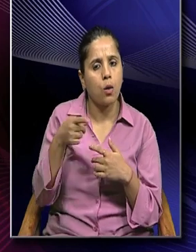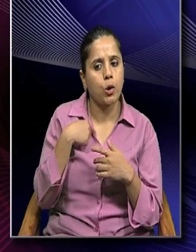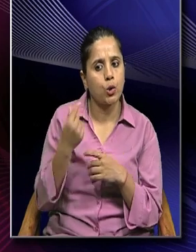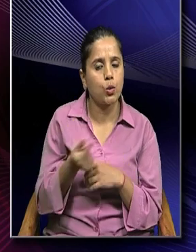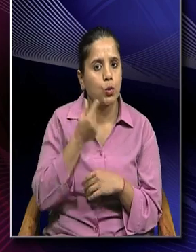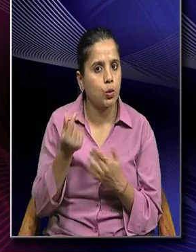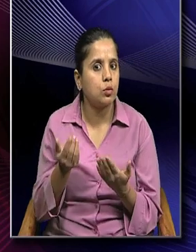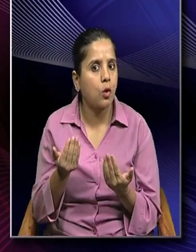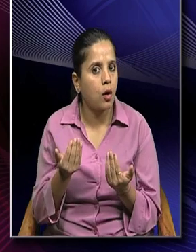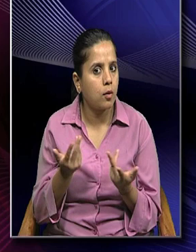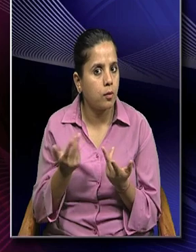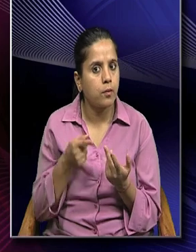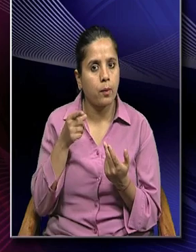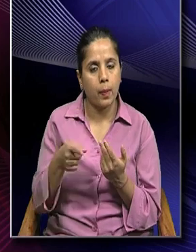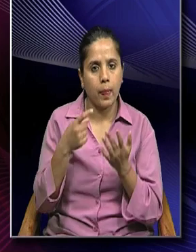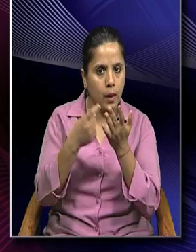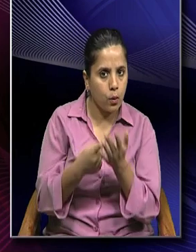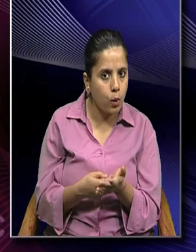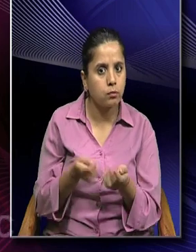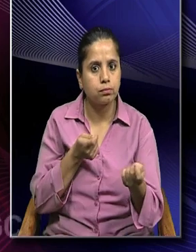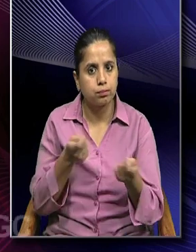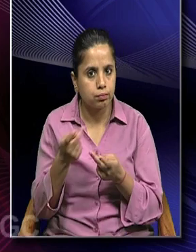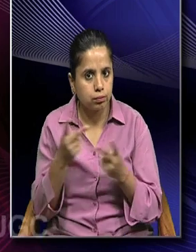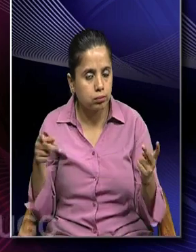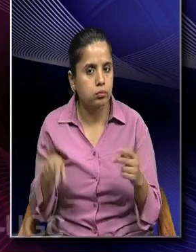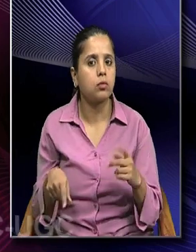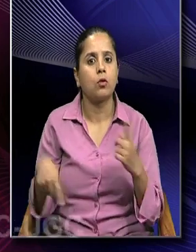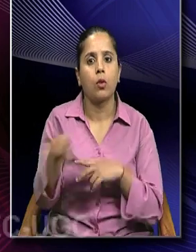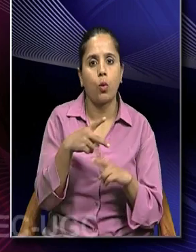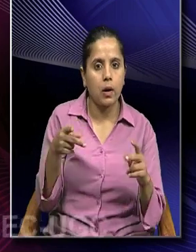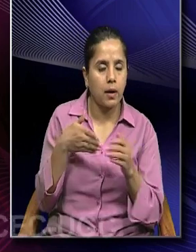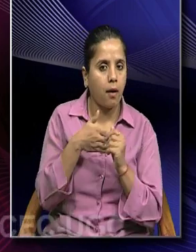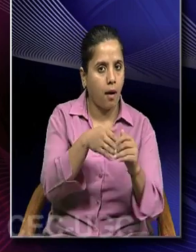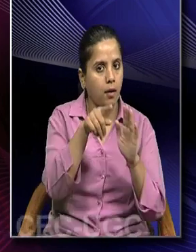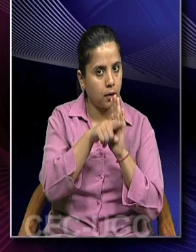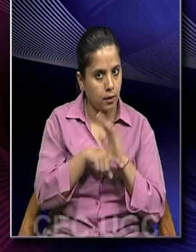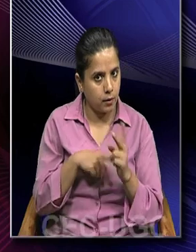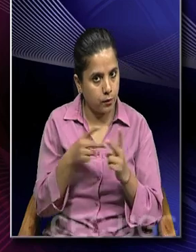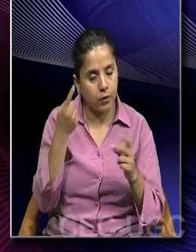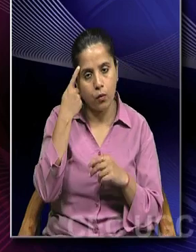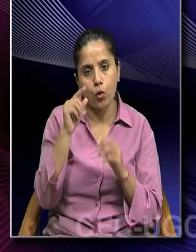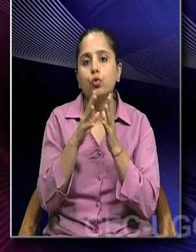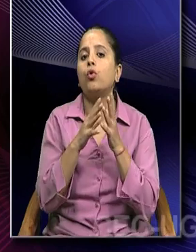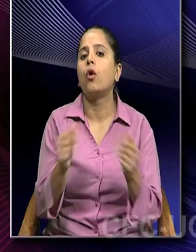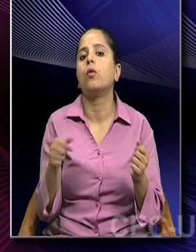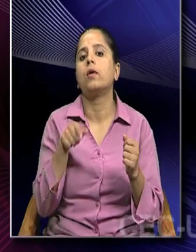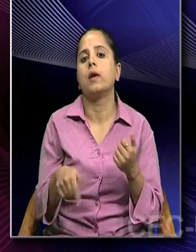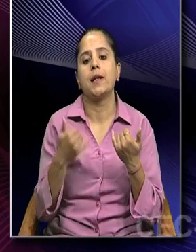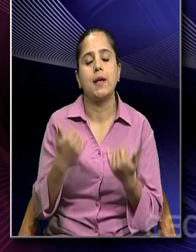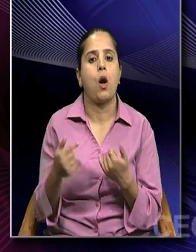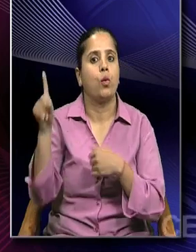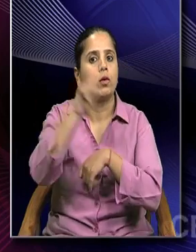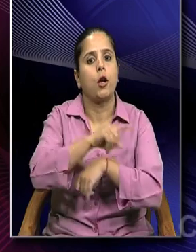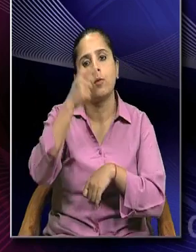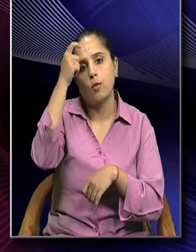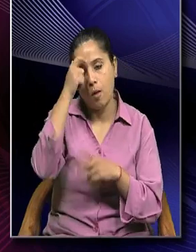of those rules and regulations, those principles, those guidelines for solving the present day